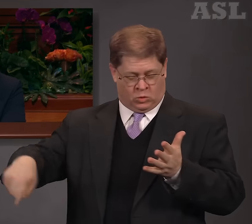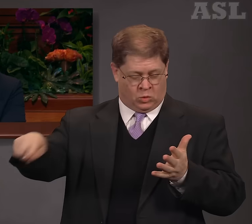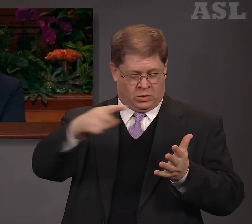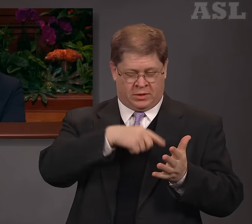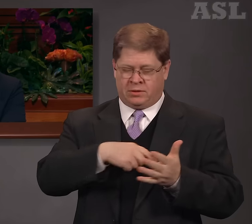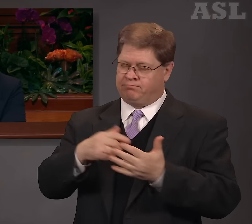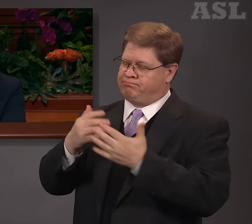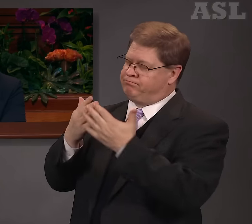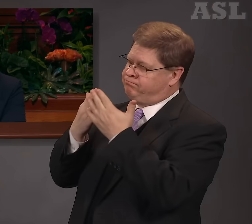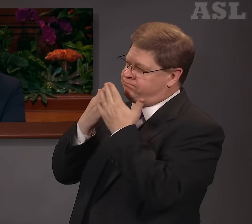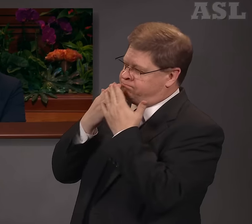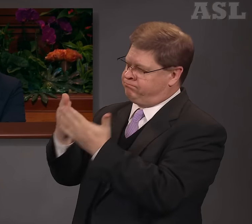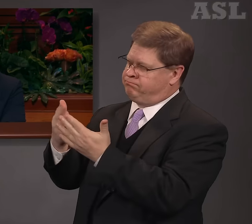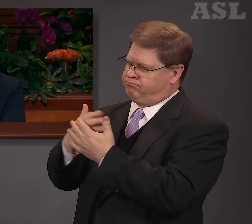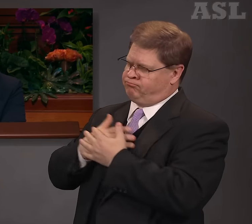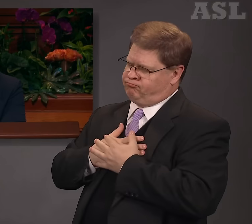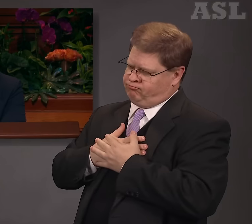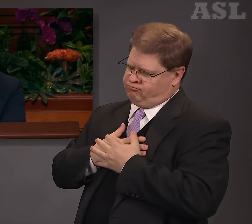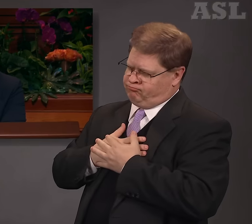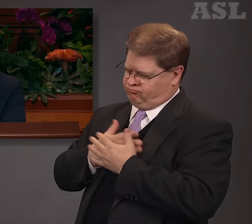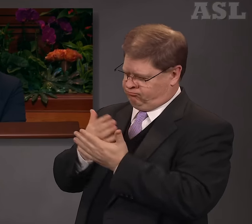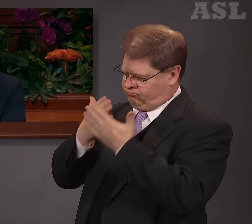gratitude in our hearts